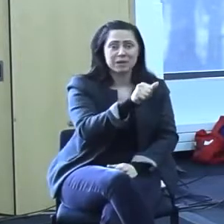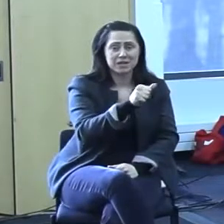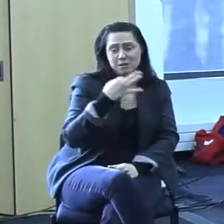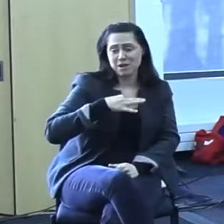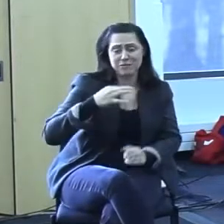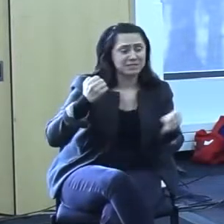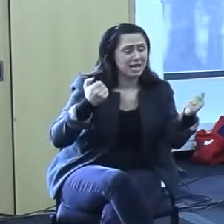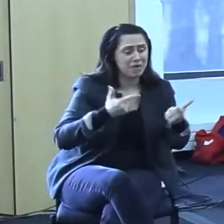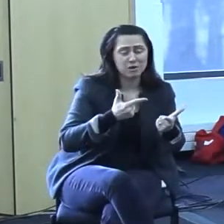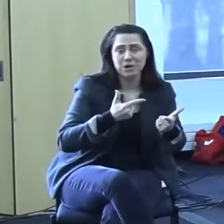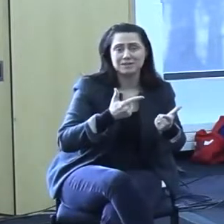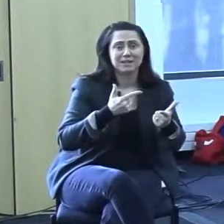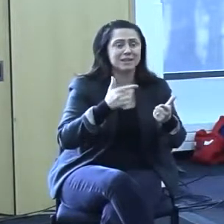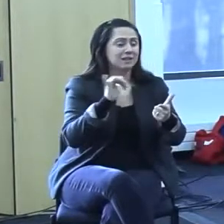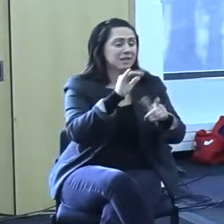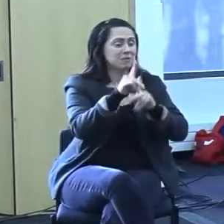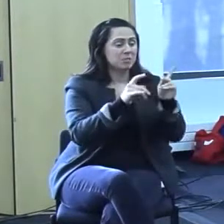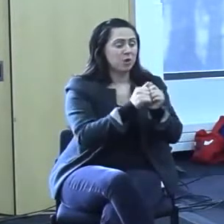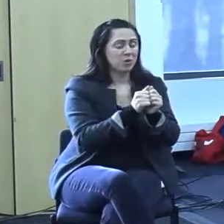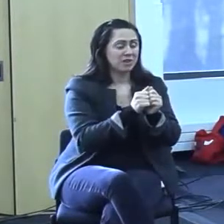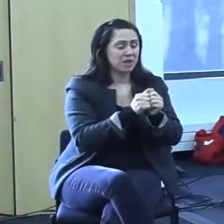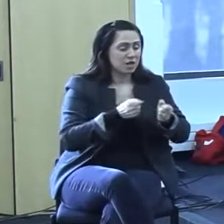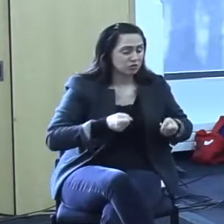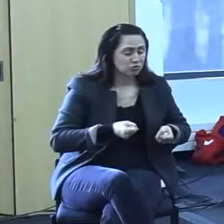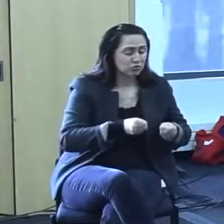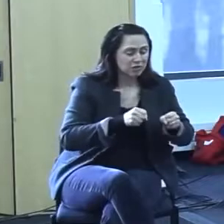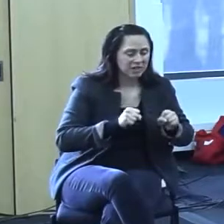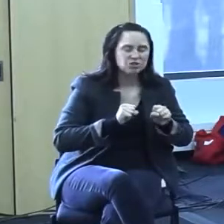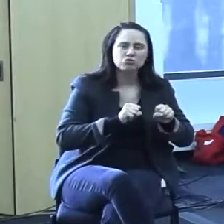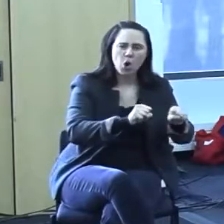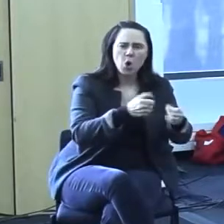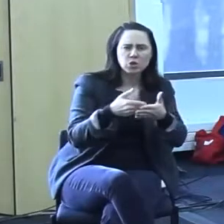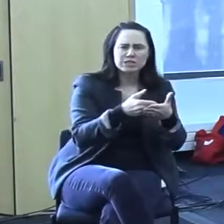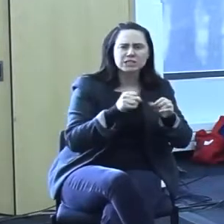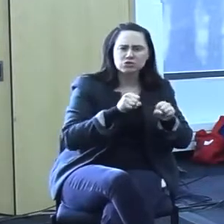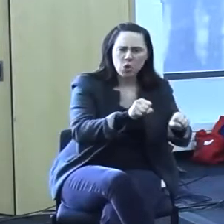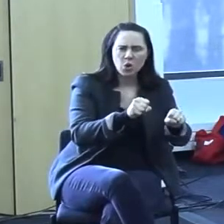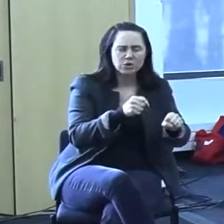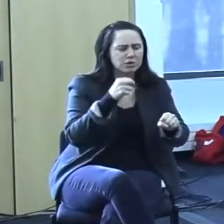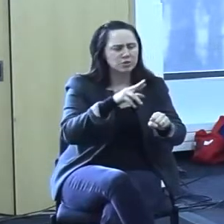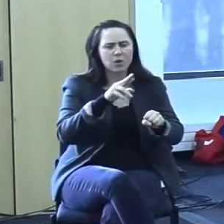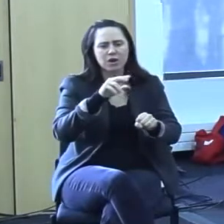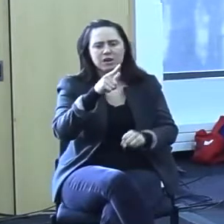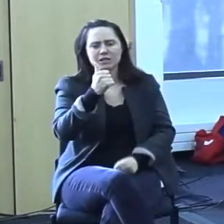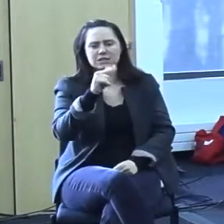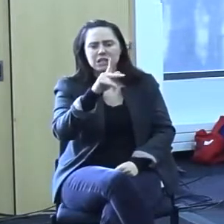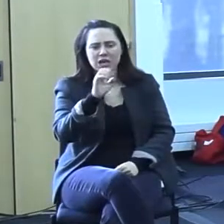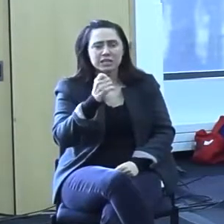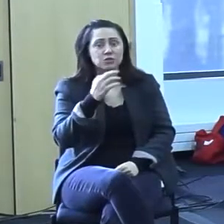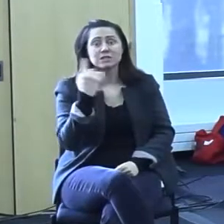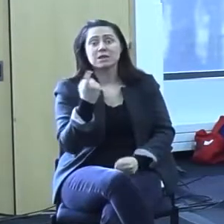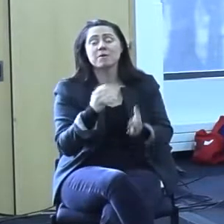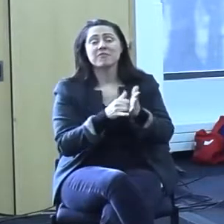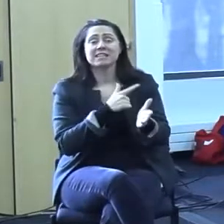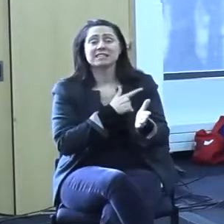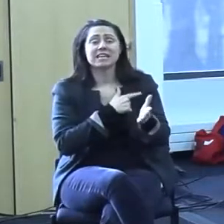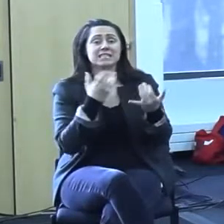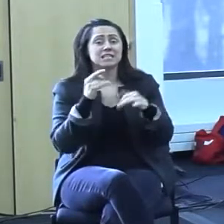but people with strollers or bikes or luggage, or someone who's just lazy one day and doesn't want to take the stairs.